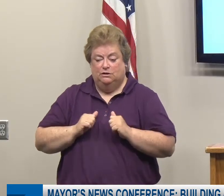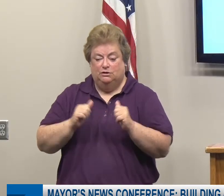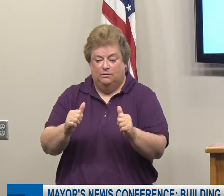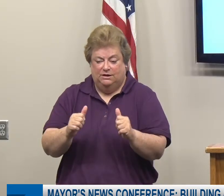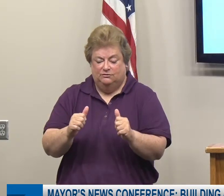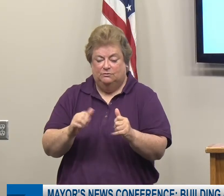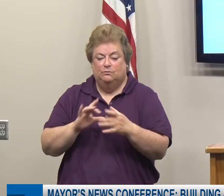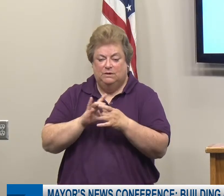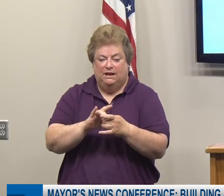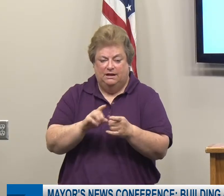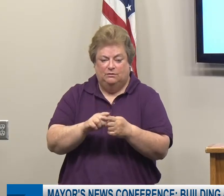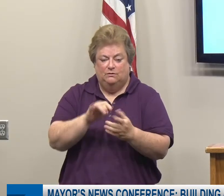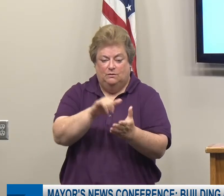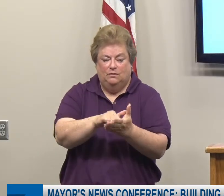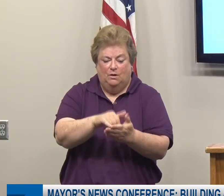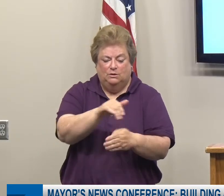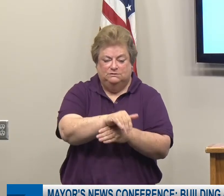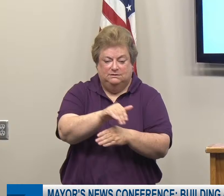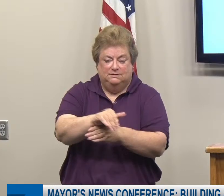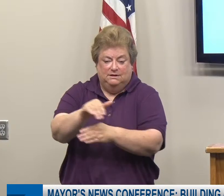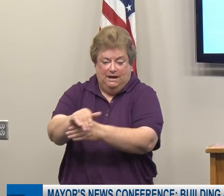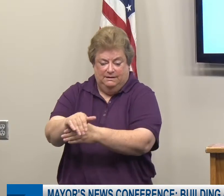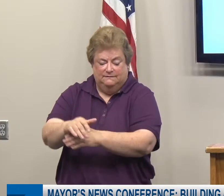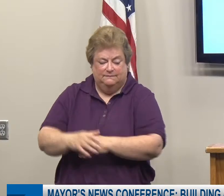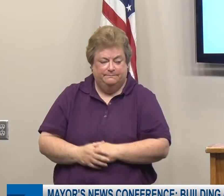in connection with the nights in question.